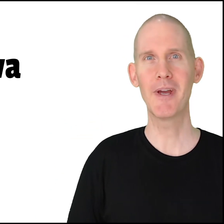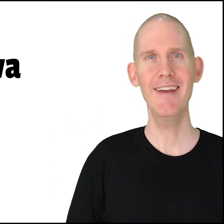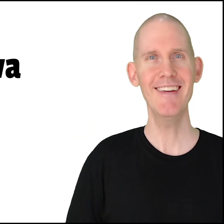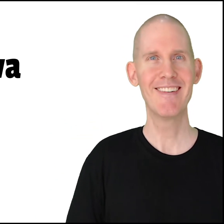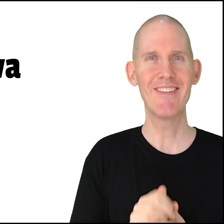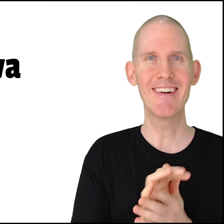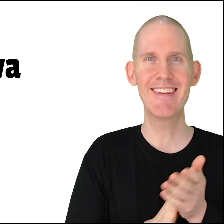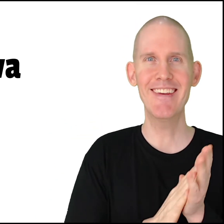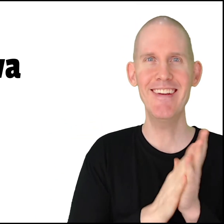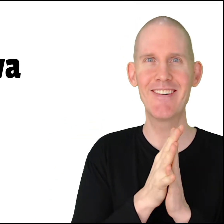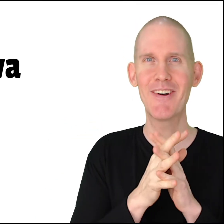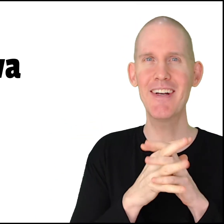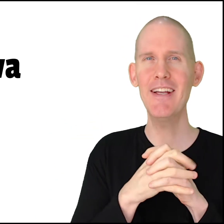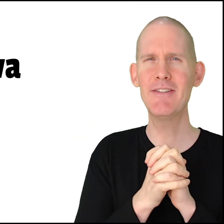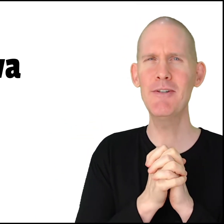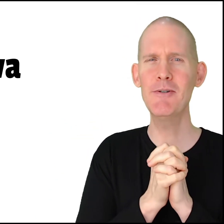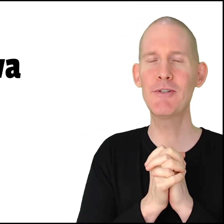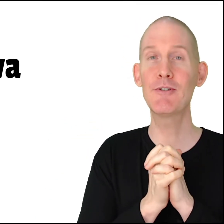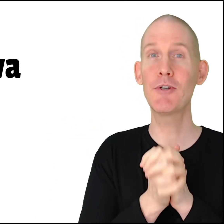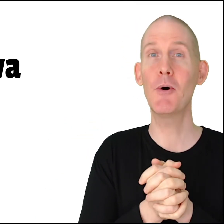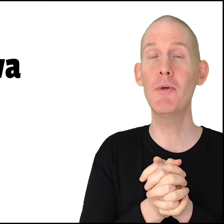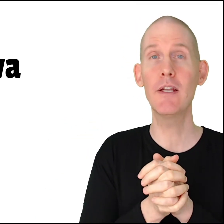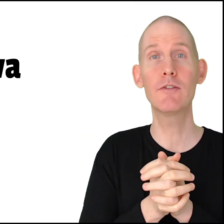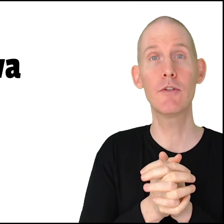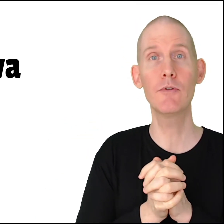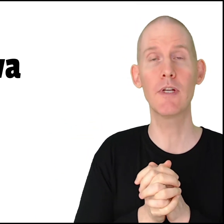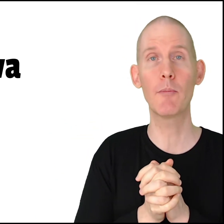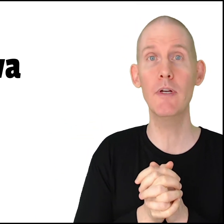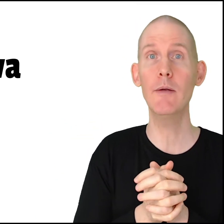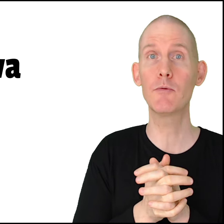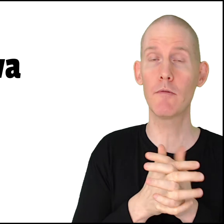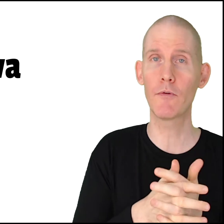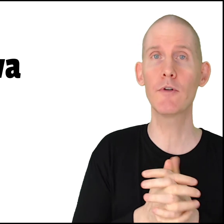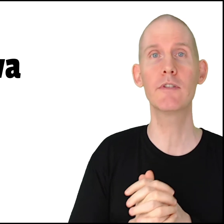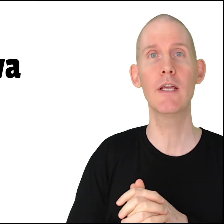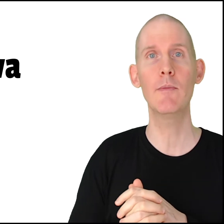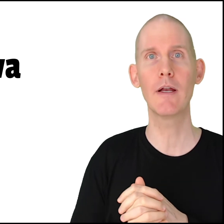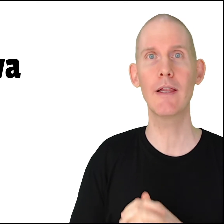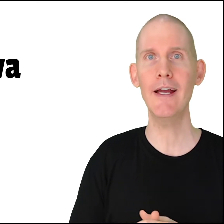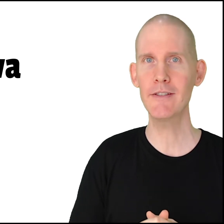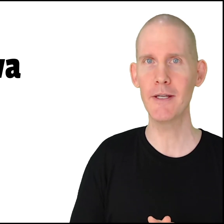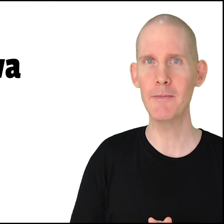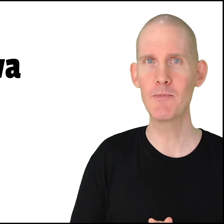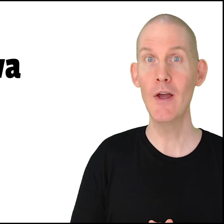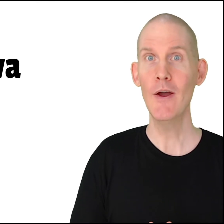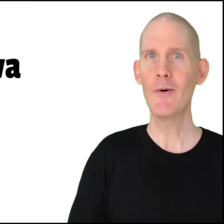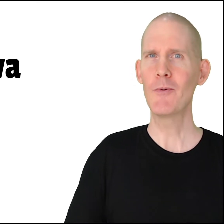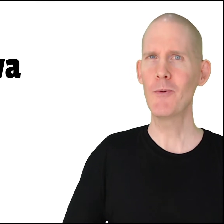Okay, what do you think? What did I do to show that it's two separate names? We have a first name and a last name.